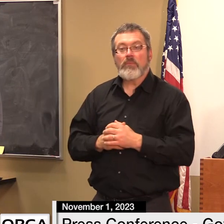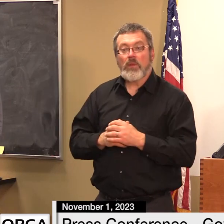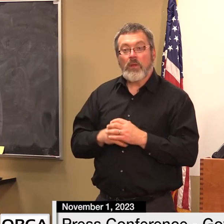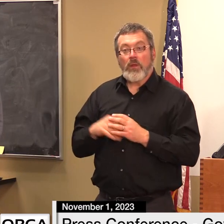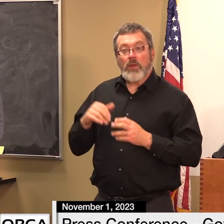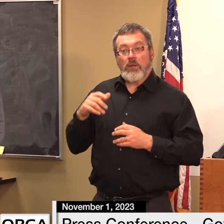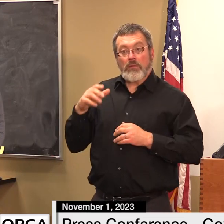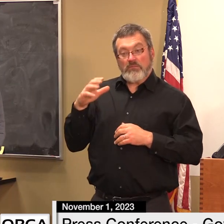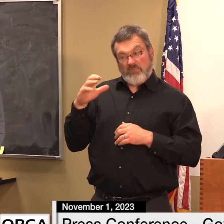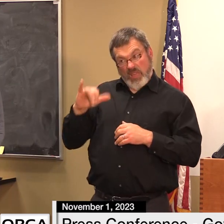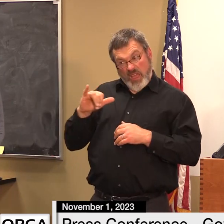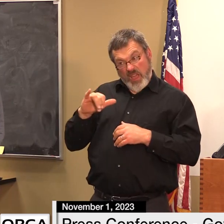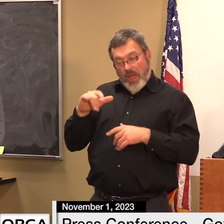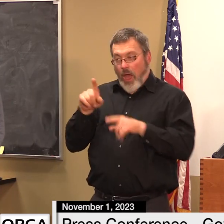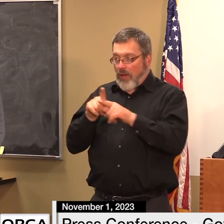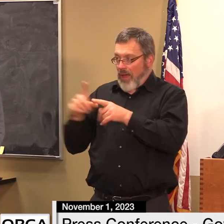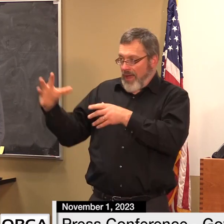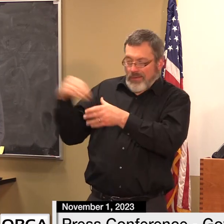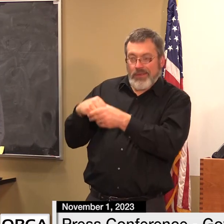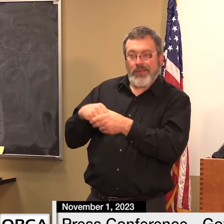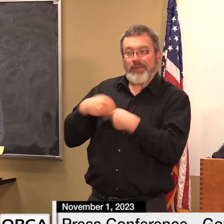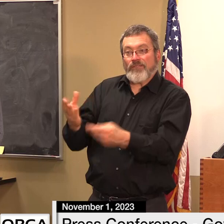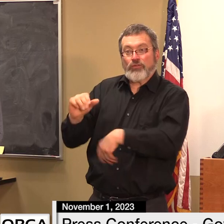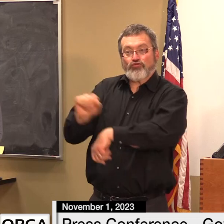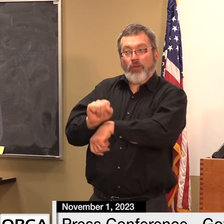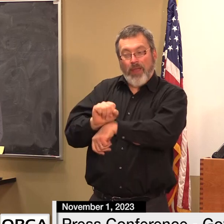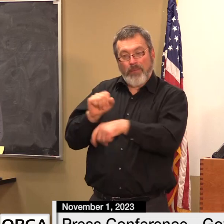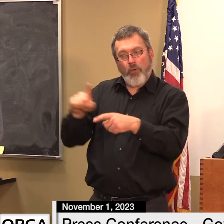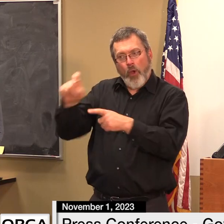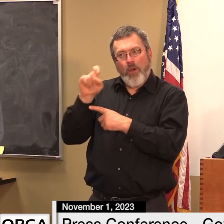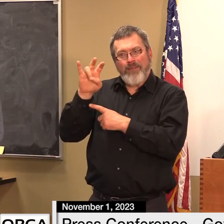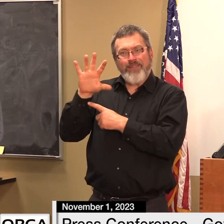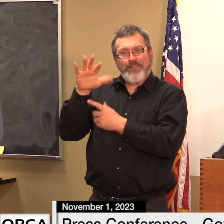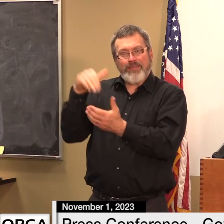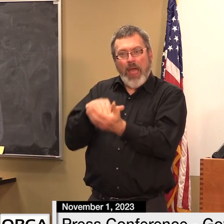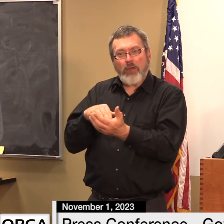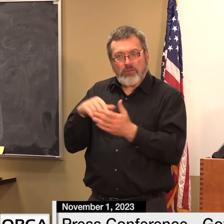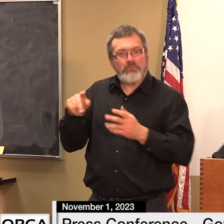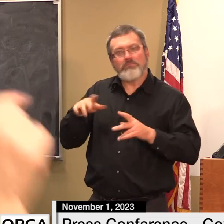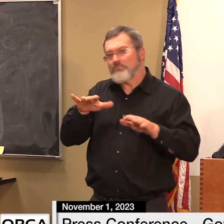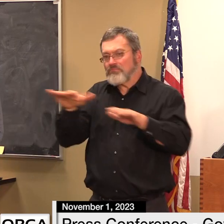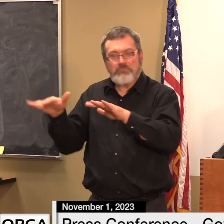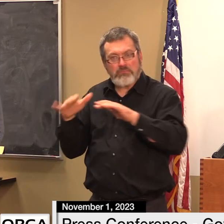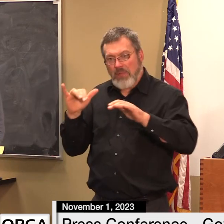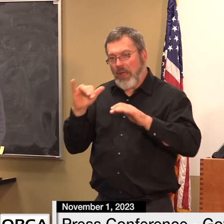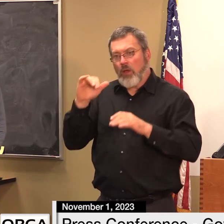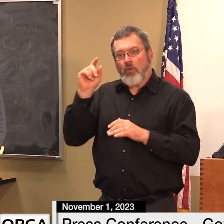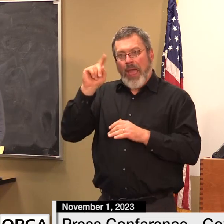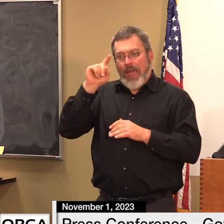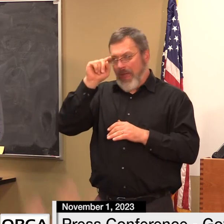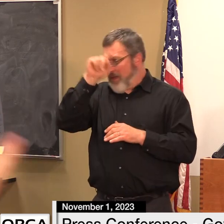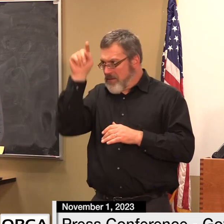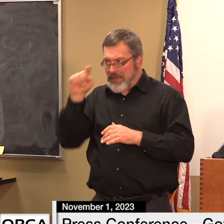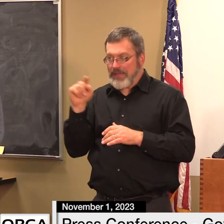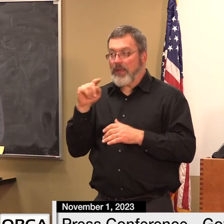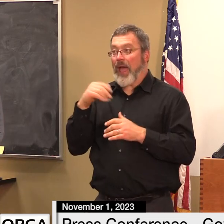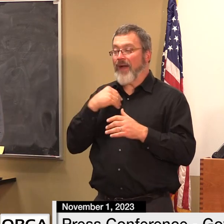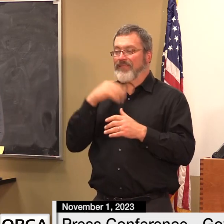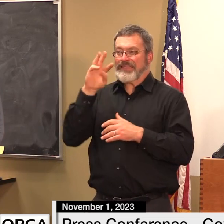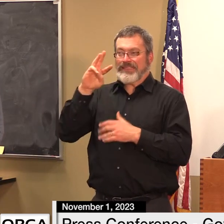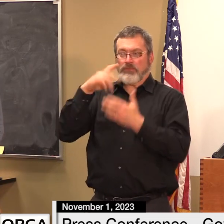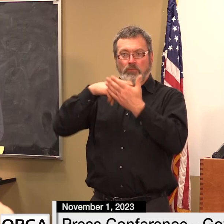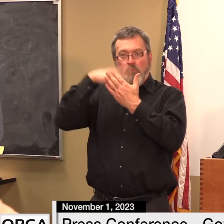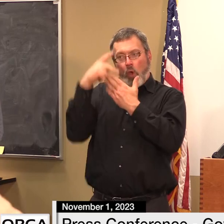175 Vermonters across the state who work at six local weatherization programs and the State Office of